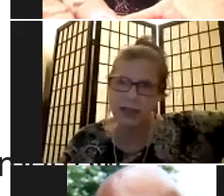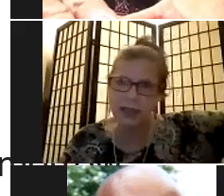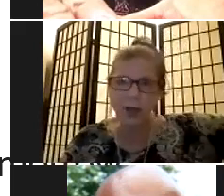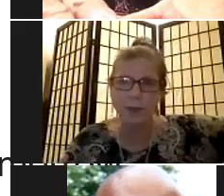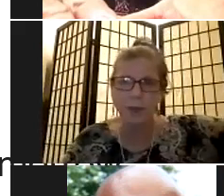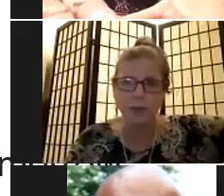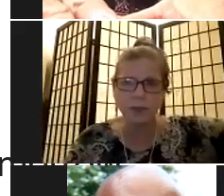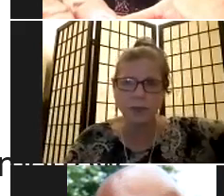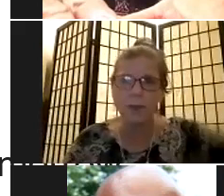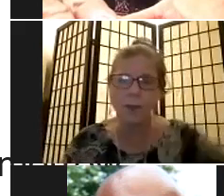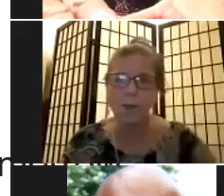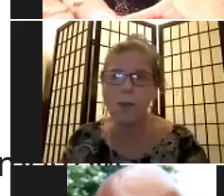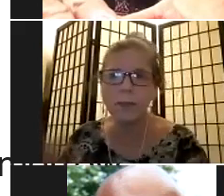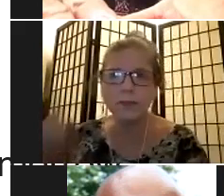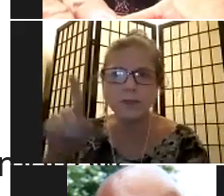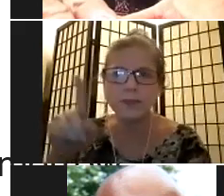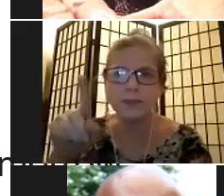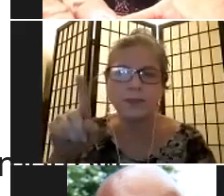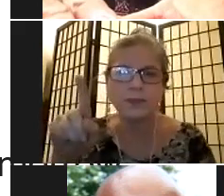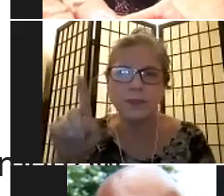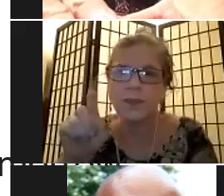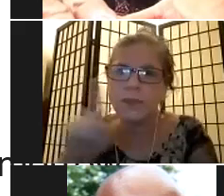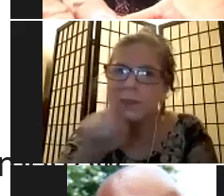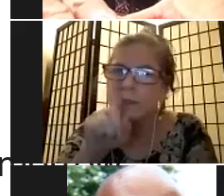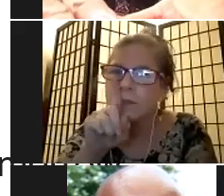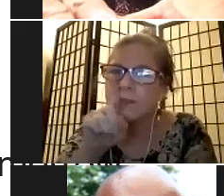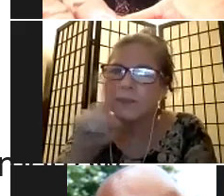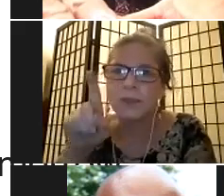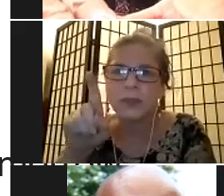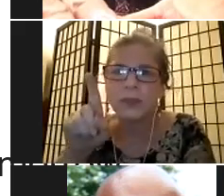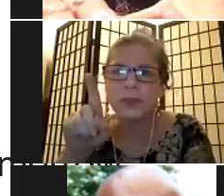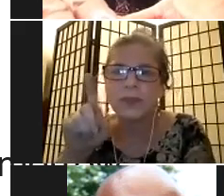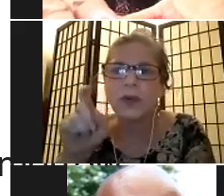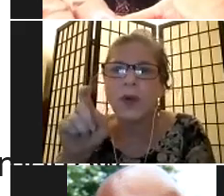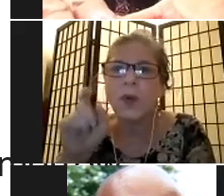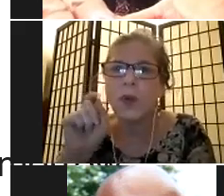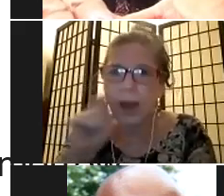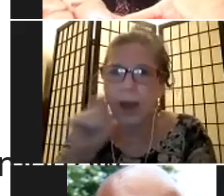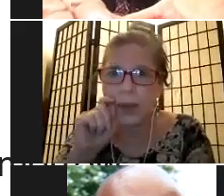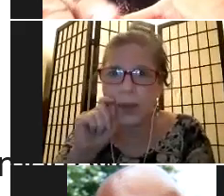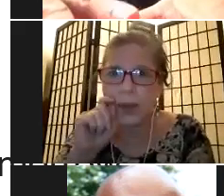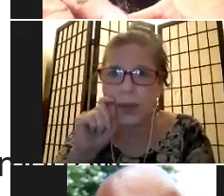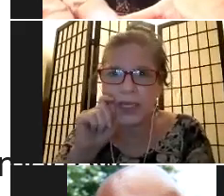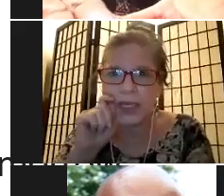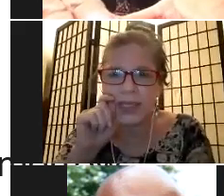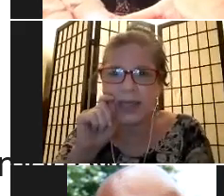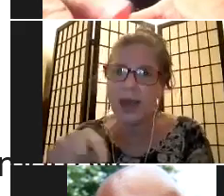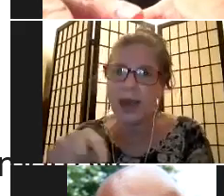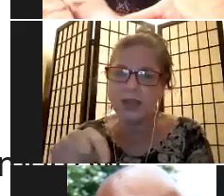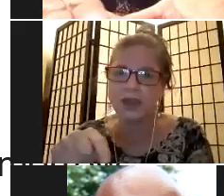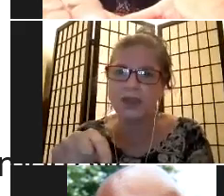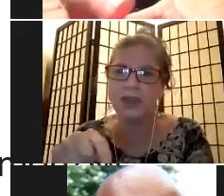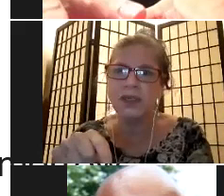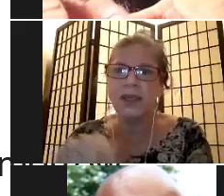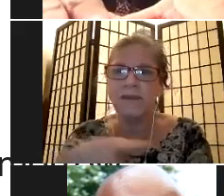So yeah, like Marilyn was saying, you wanna say what you were saying before? Well, I was going to say in